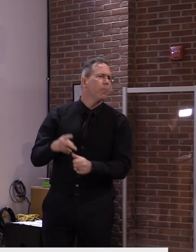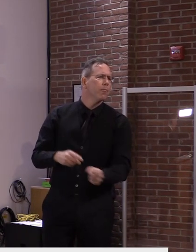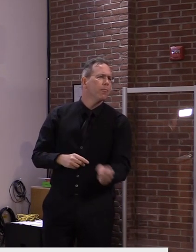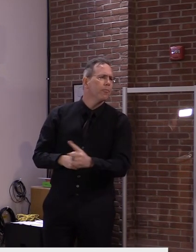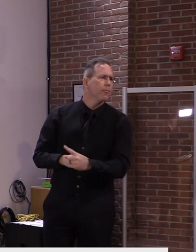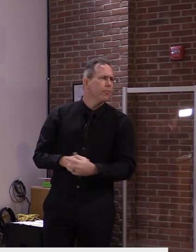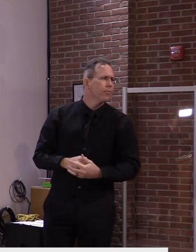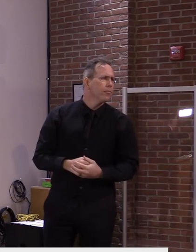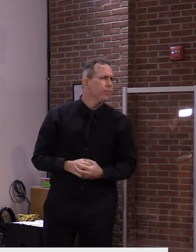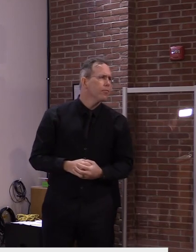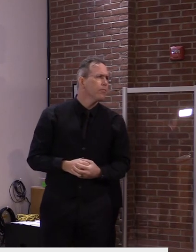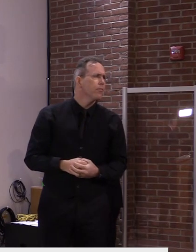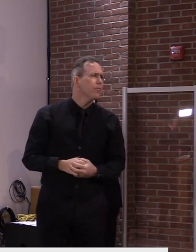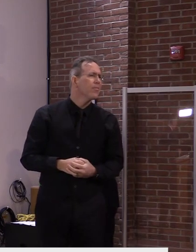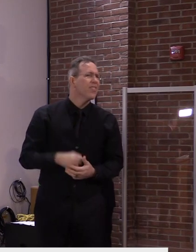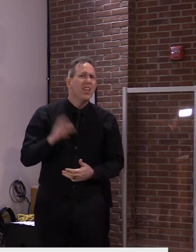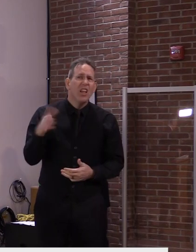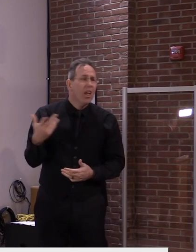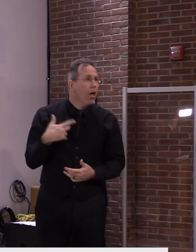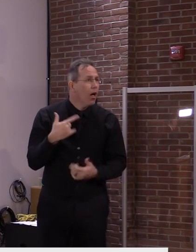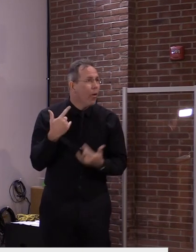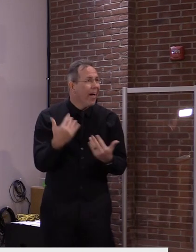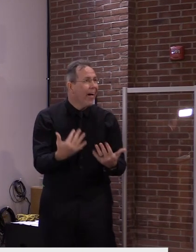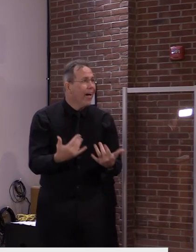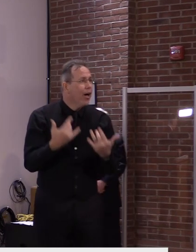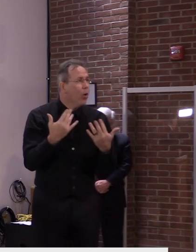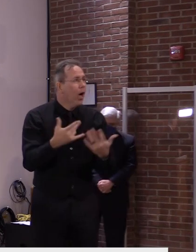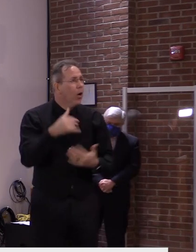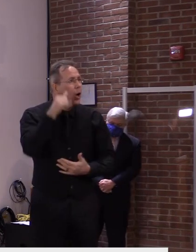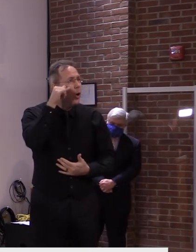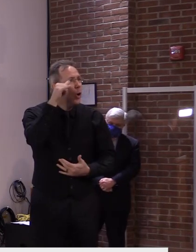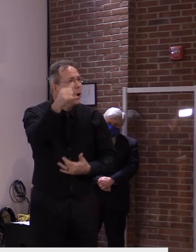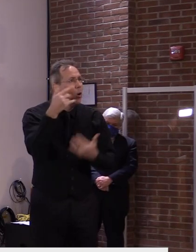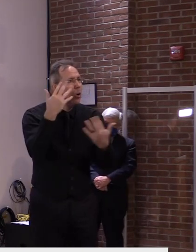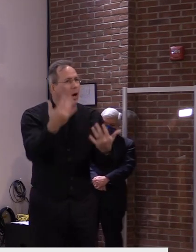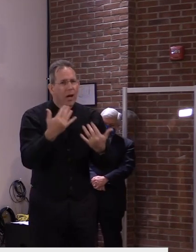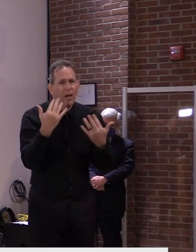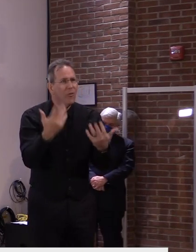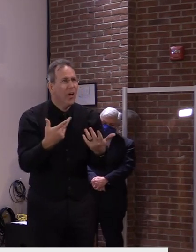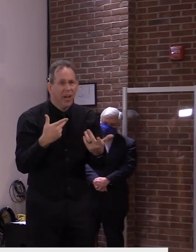more concrete time frame for when they might receive metrics and guidance?